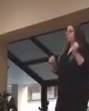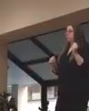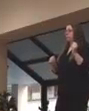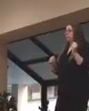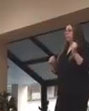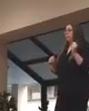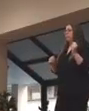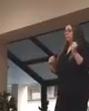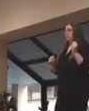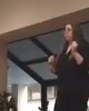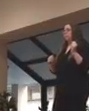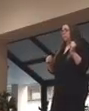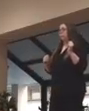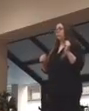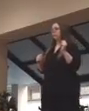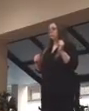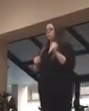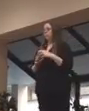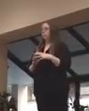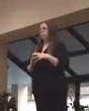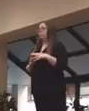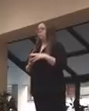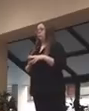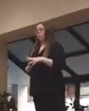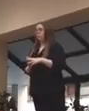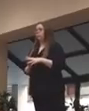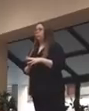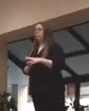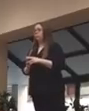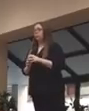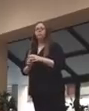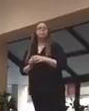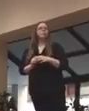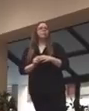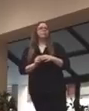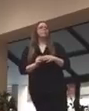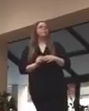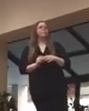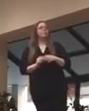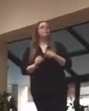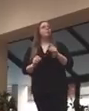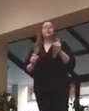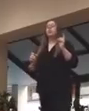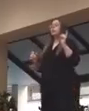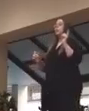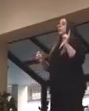The next question that was submitted is, will DSPS consider accepting BEI in lieu of RID